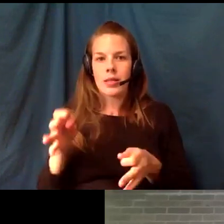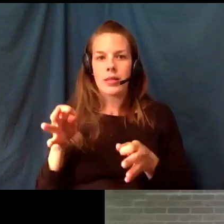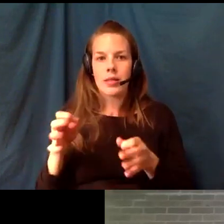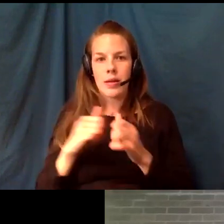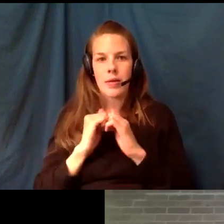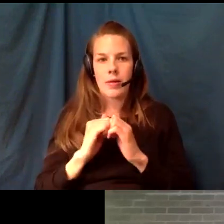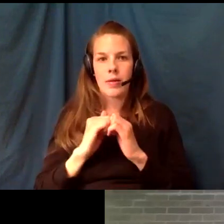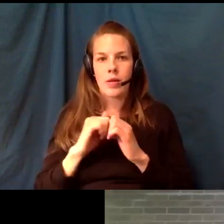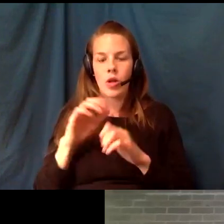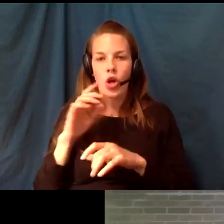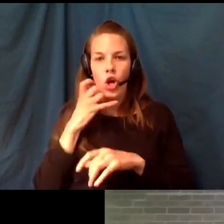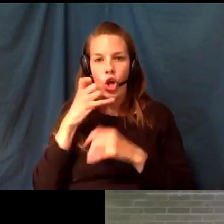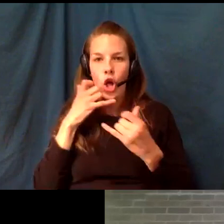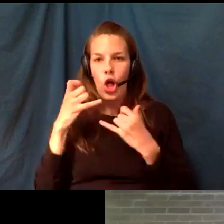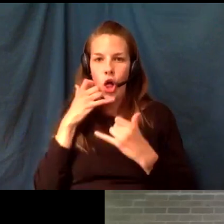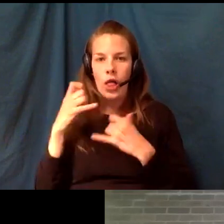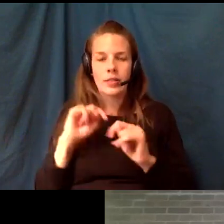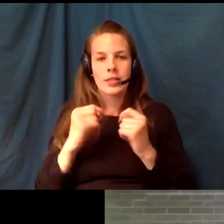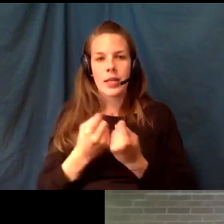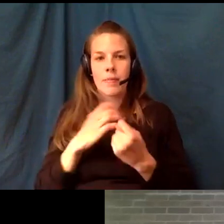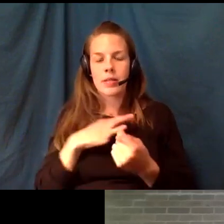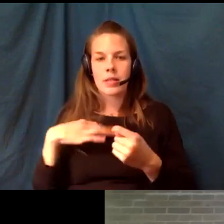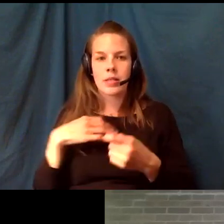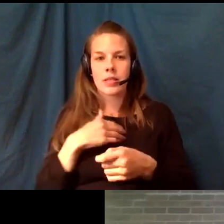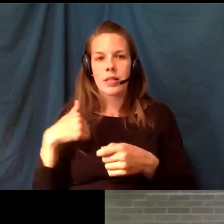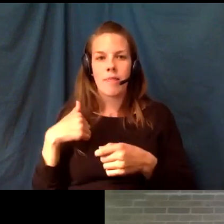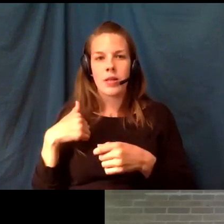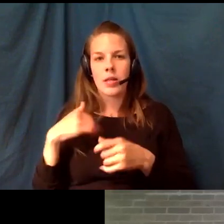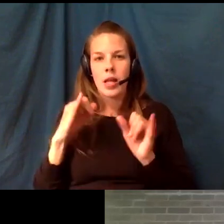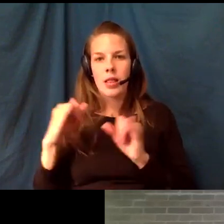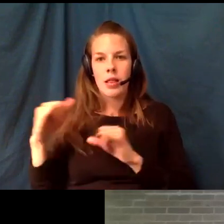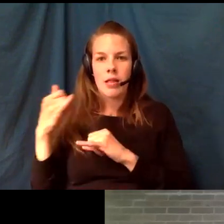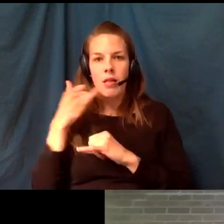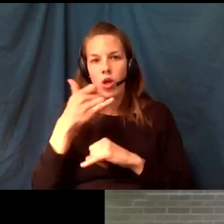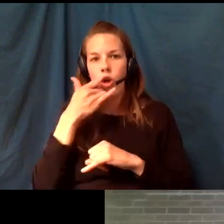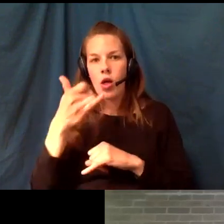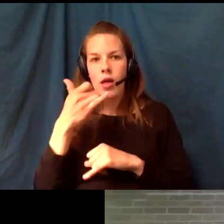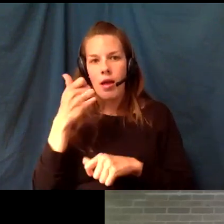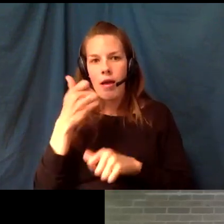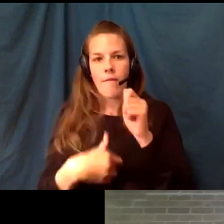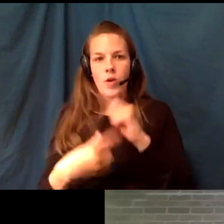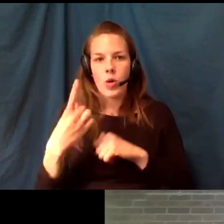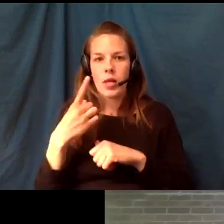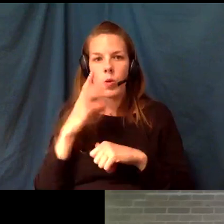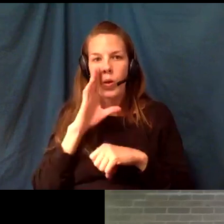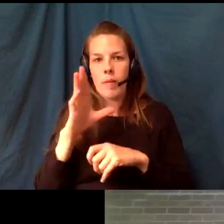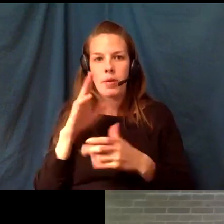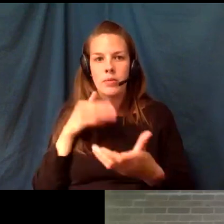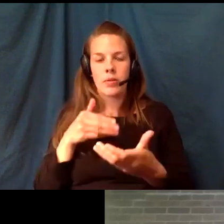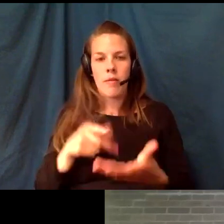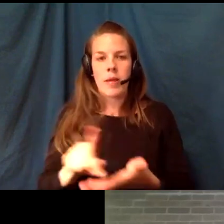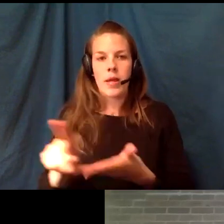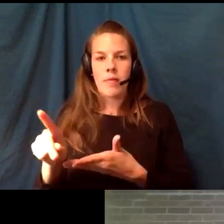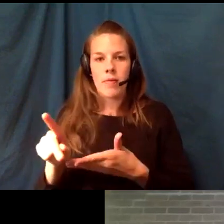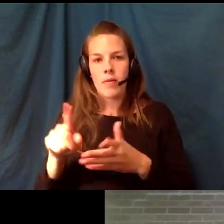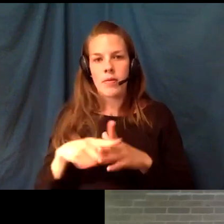call team of some of our staff members, and they individually called everyone that was going to be up for a payment